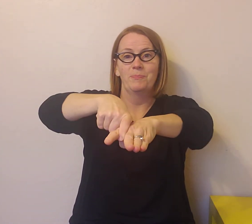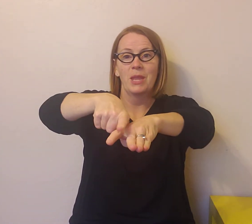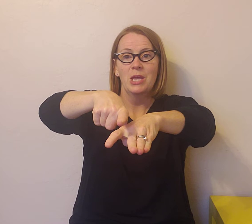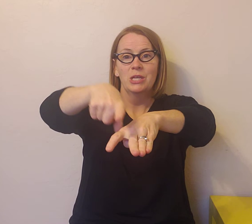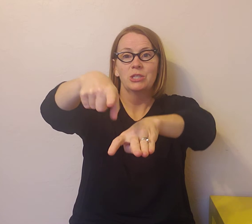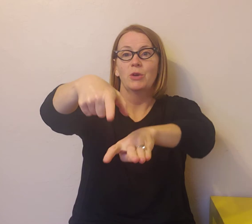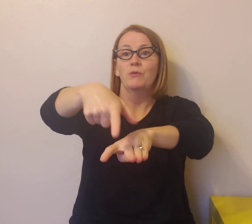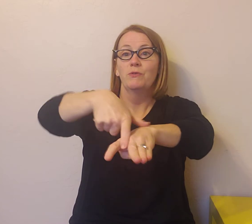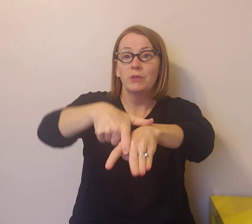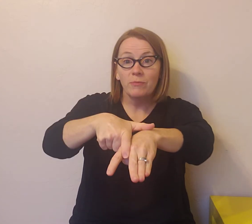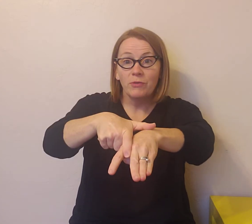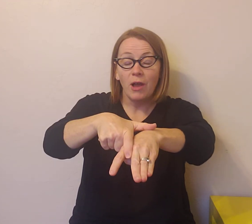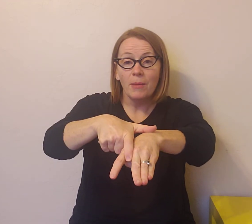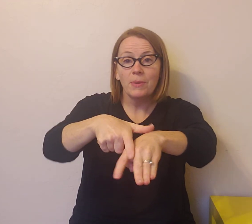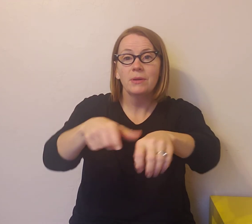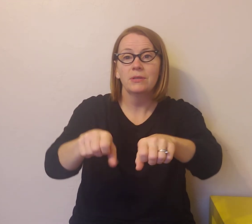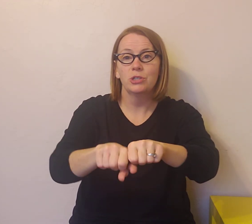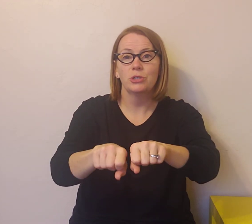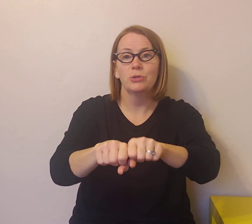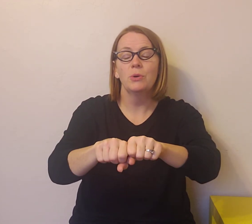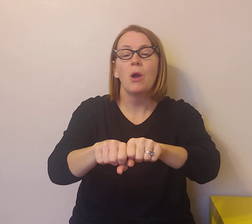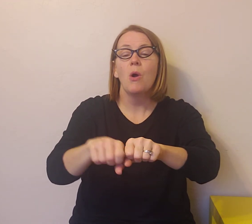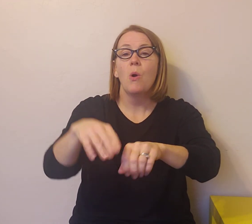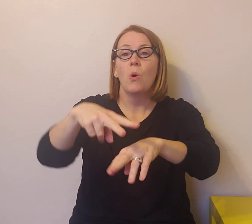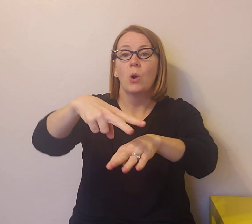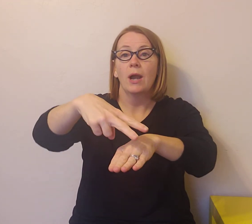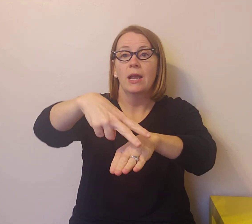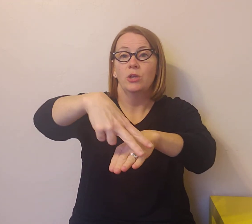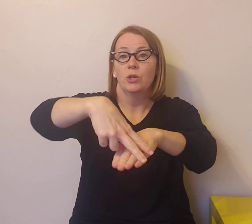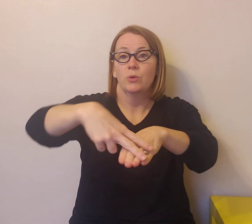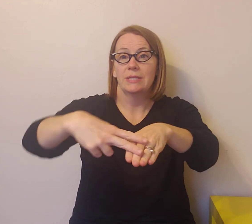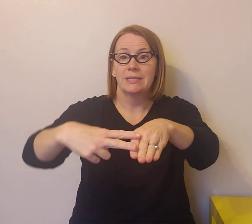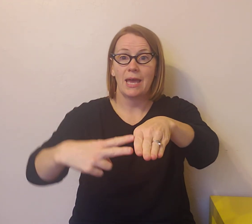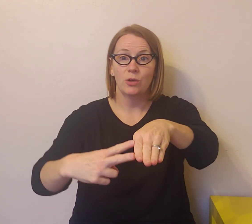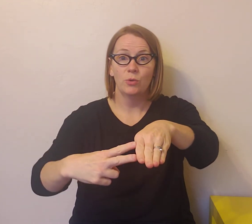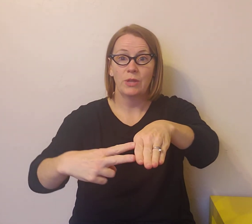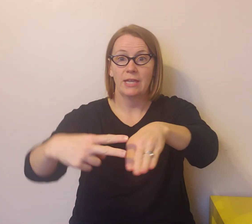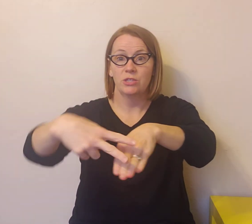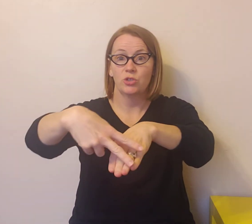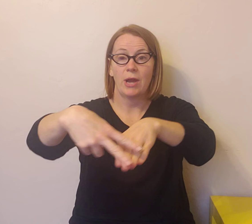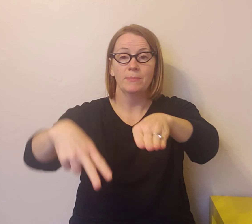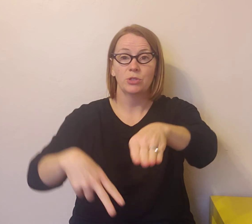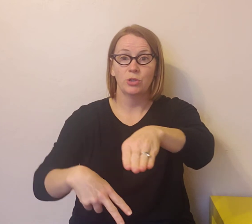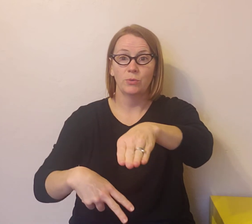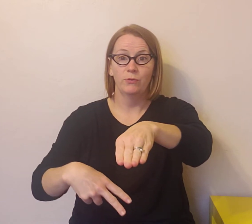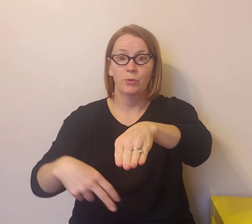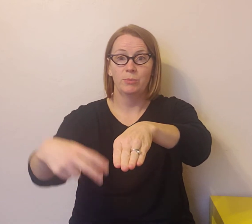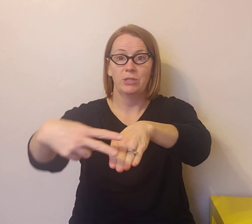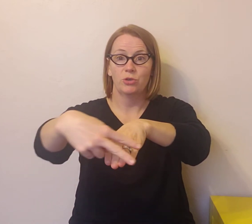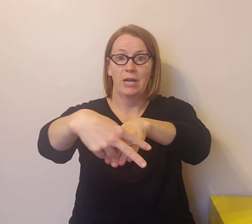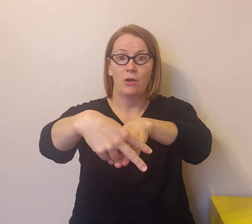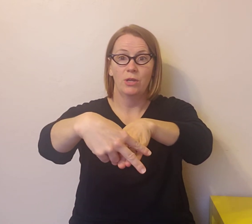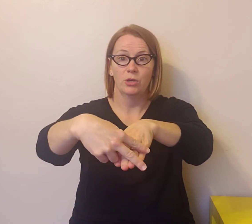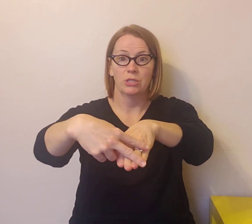so flip-flop shoe or you could do a sandal that has straps so your foot would be straight out and your